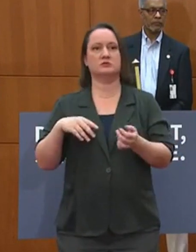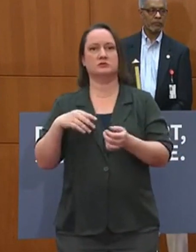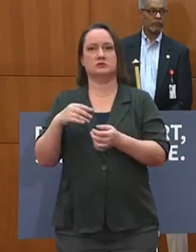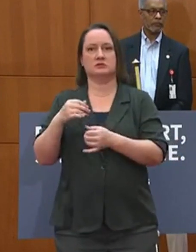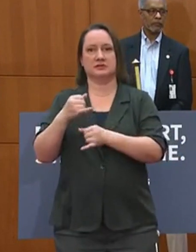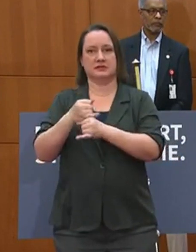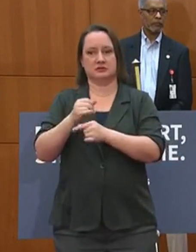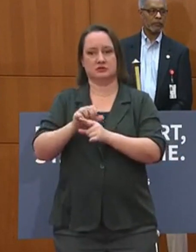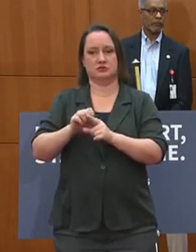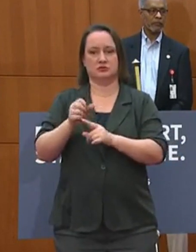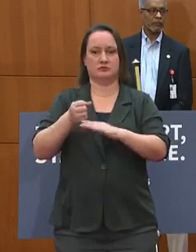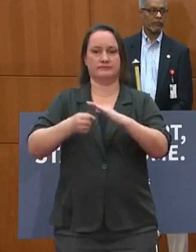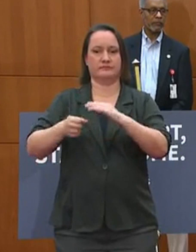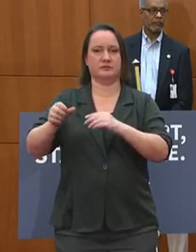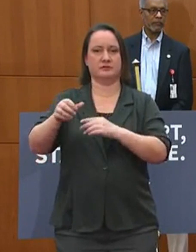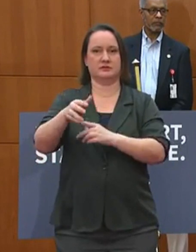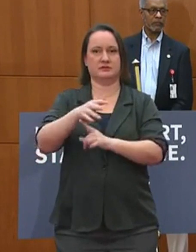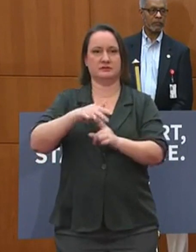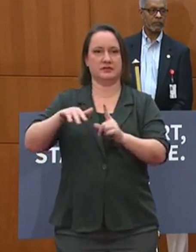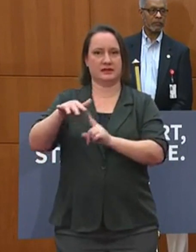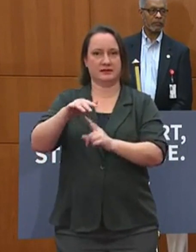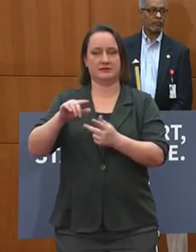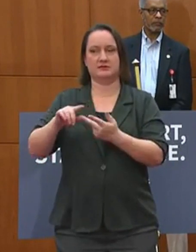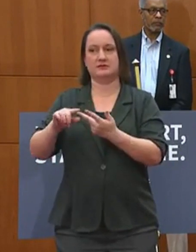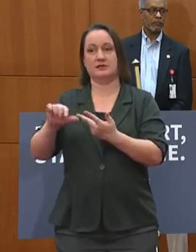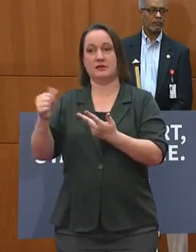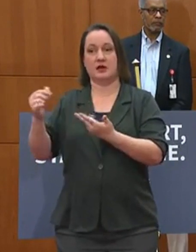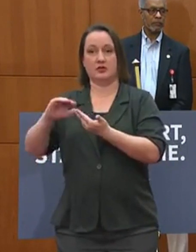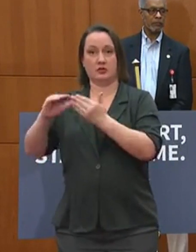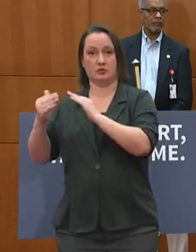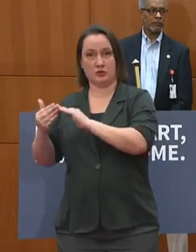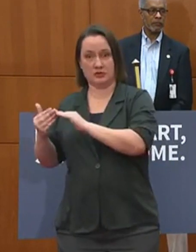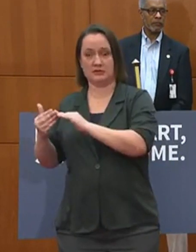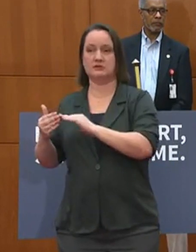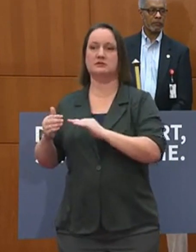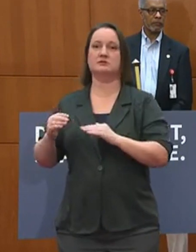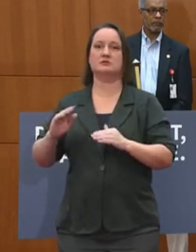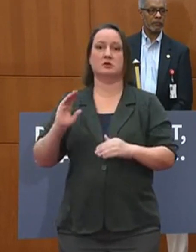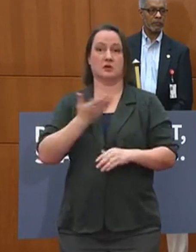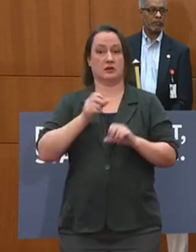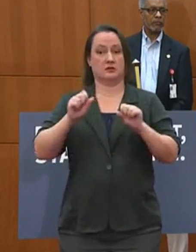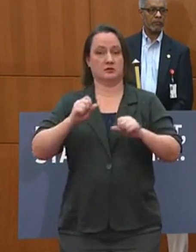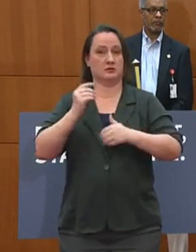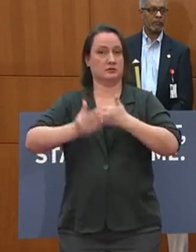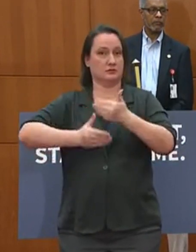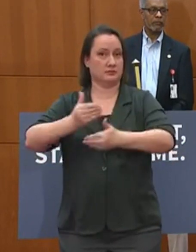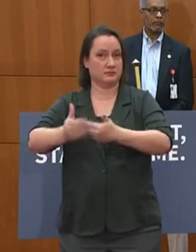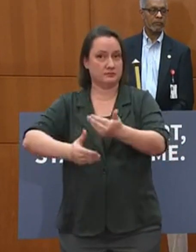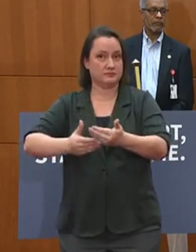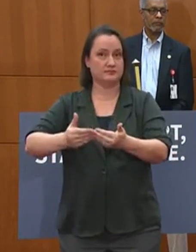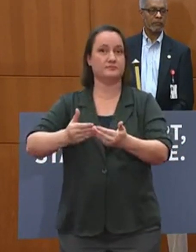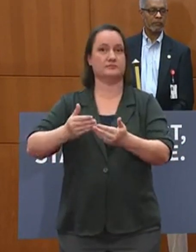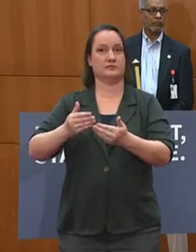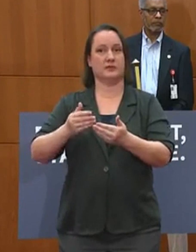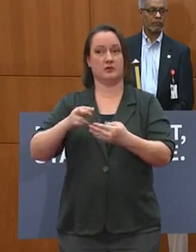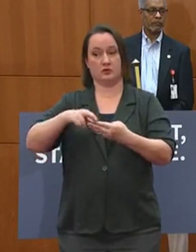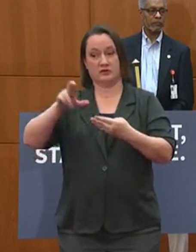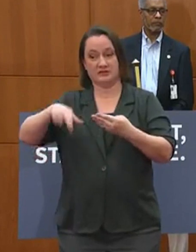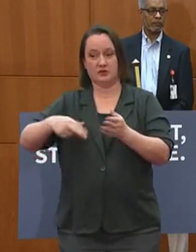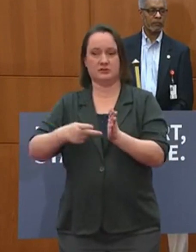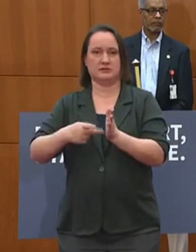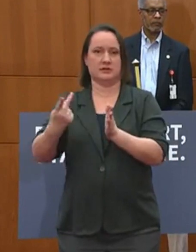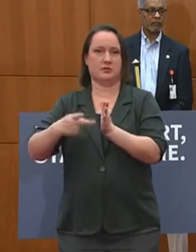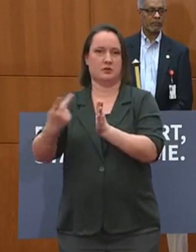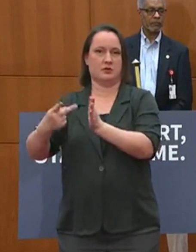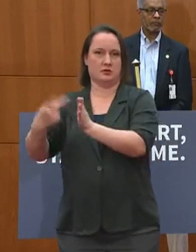institutional settings, and in other communities. And so our ability to process double the number of patients